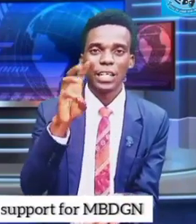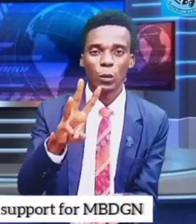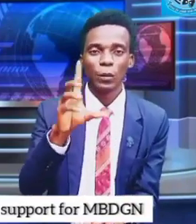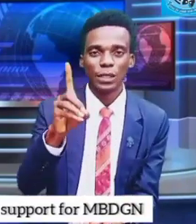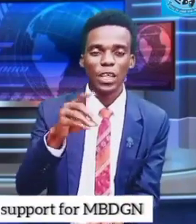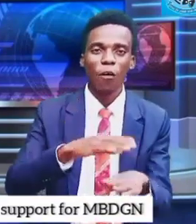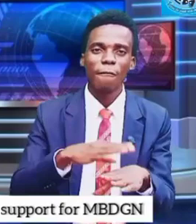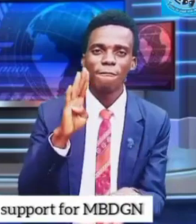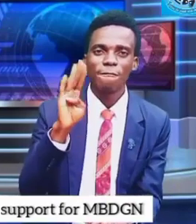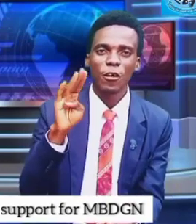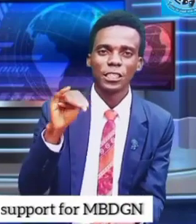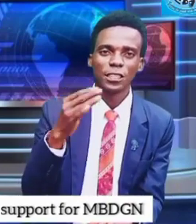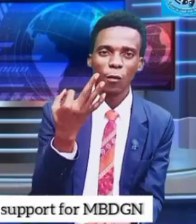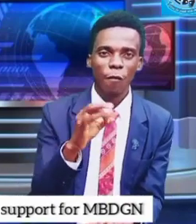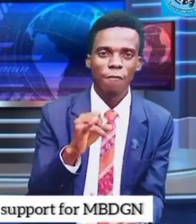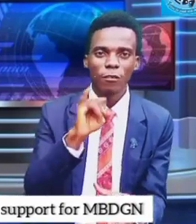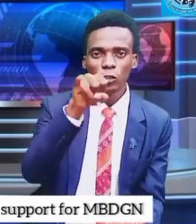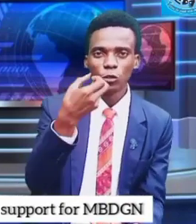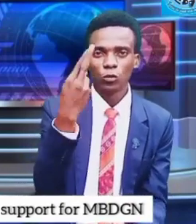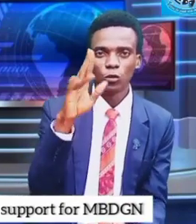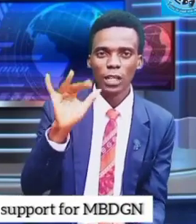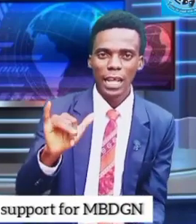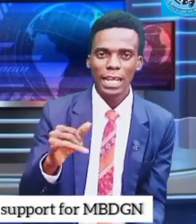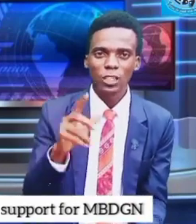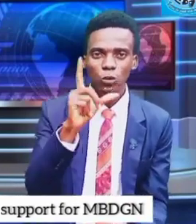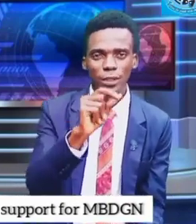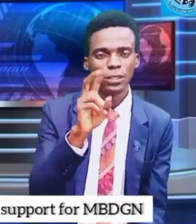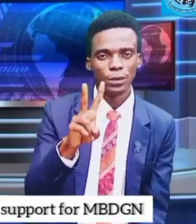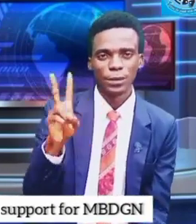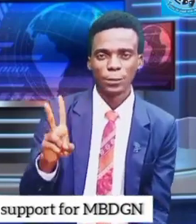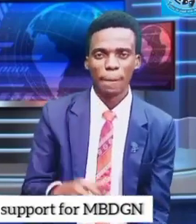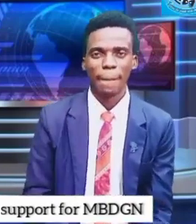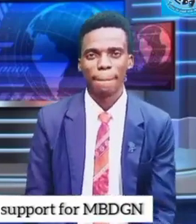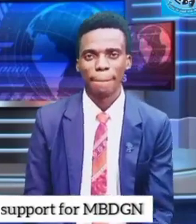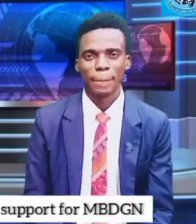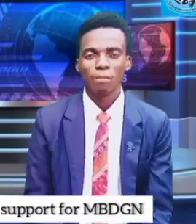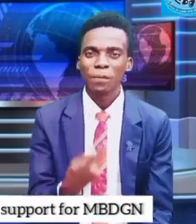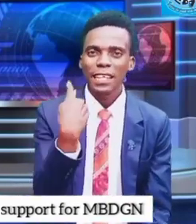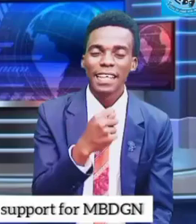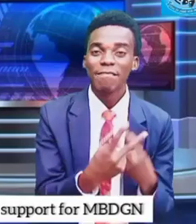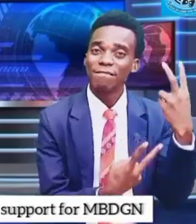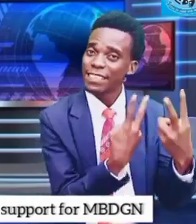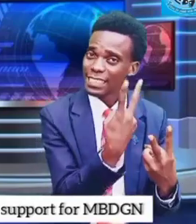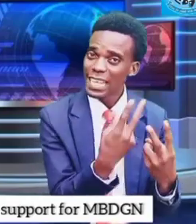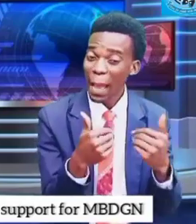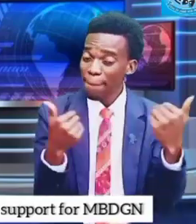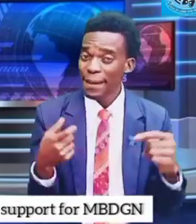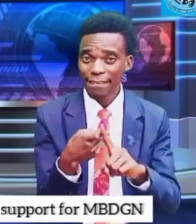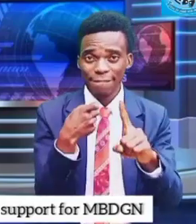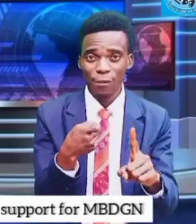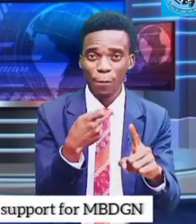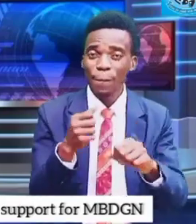(NCPWD) on 14th of July 2022. The visit, apart